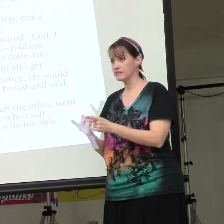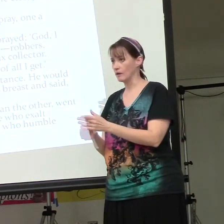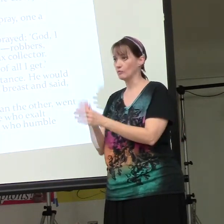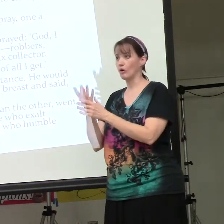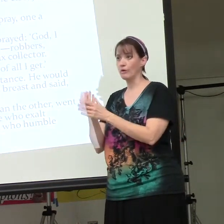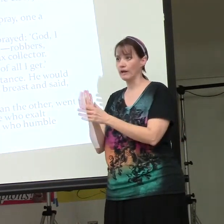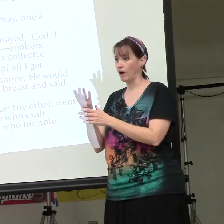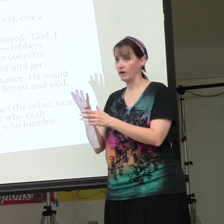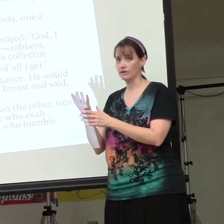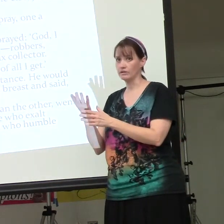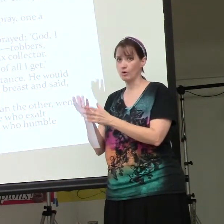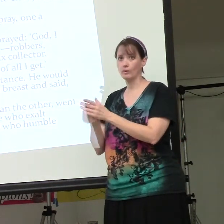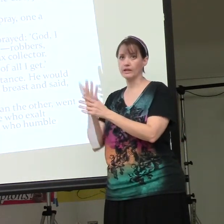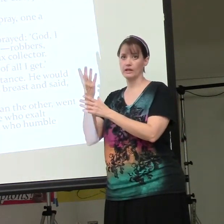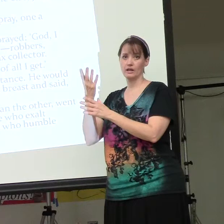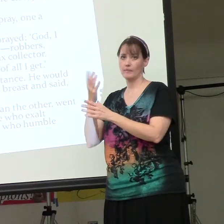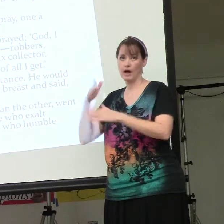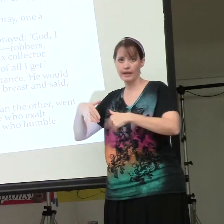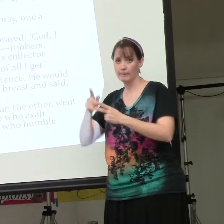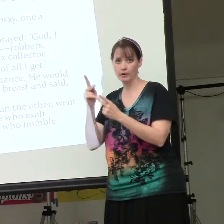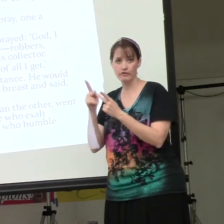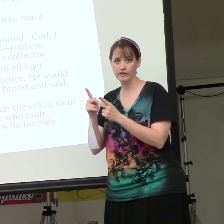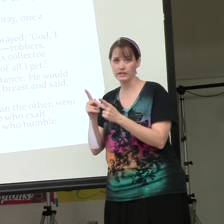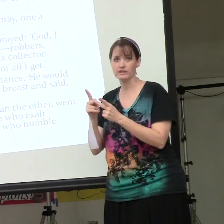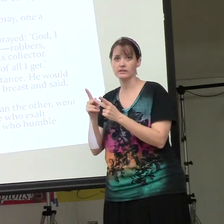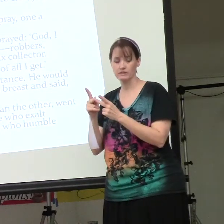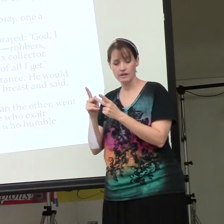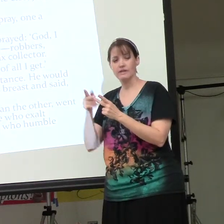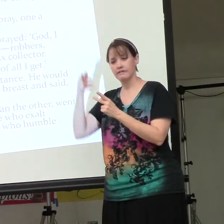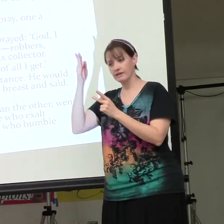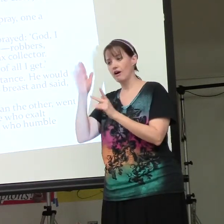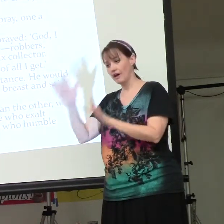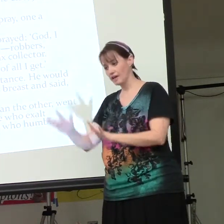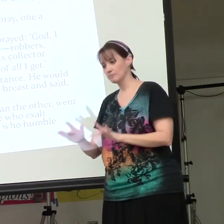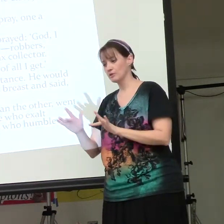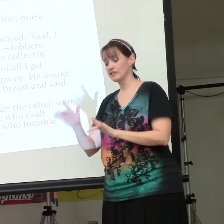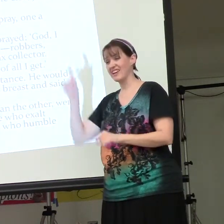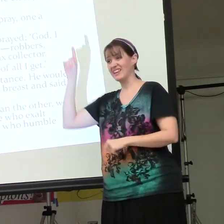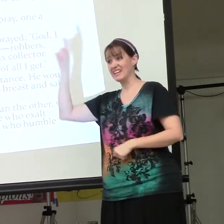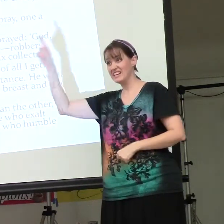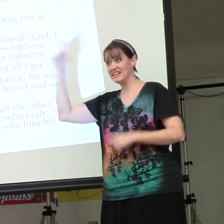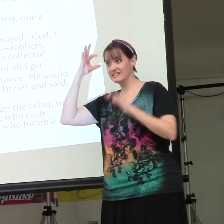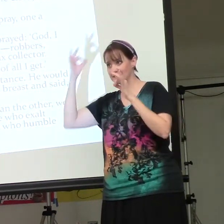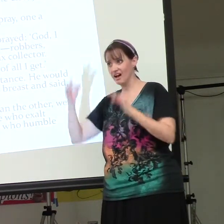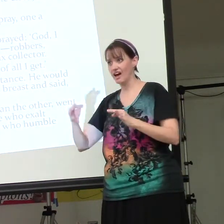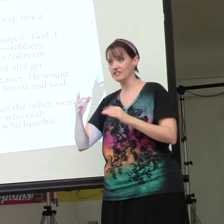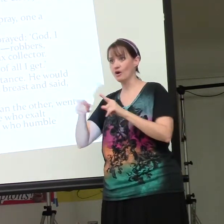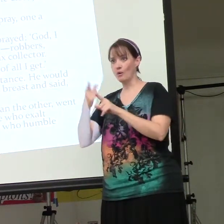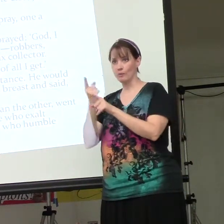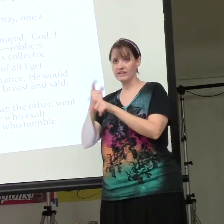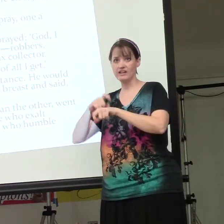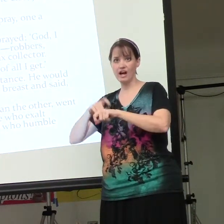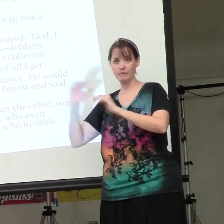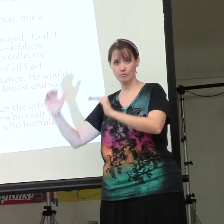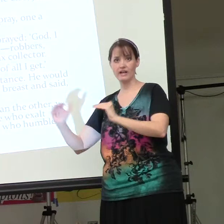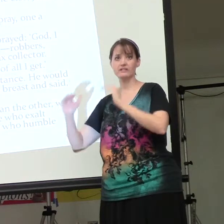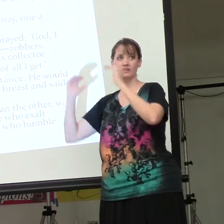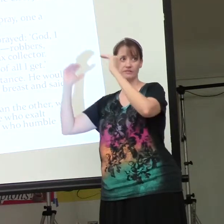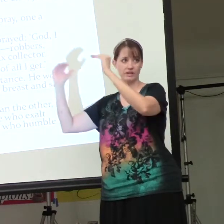I'm growing in. I'm not yet perfect. Then God has mercy on me. And then he decides when the time is right to lift us